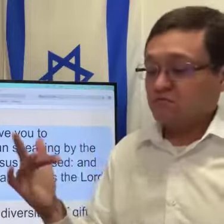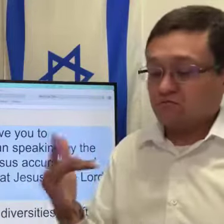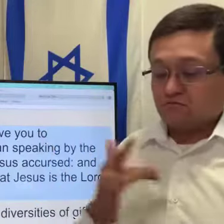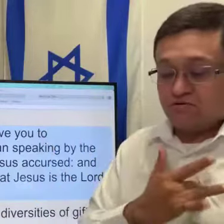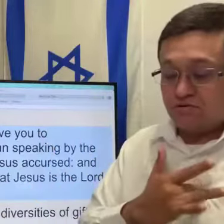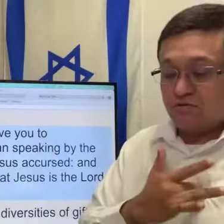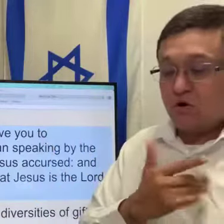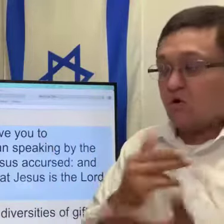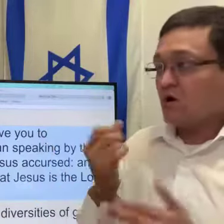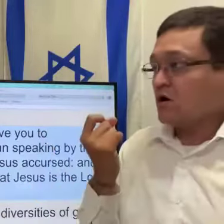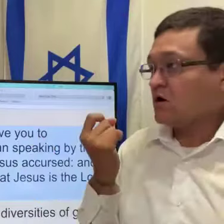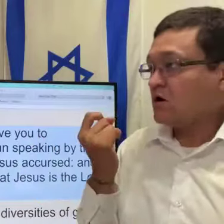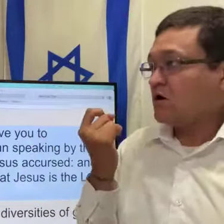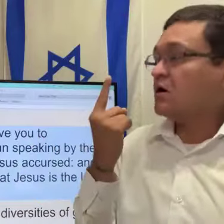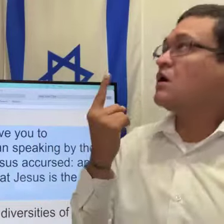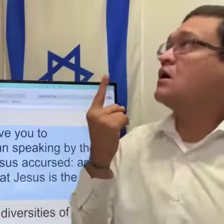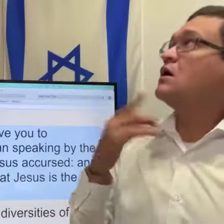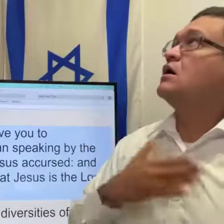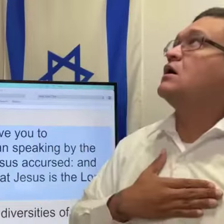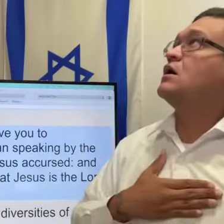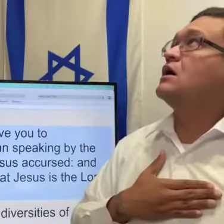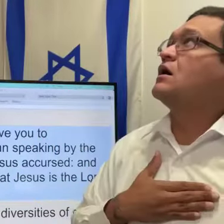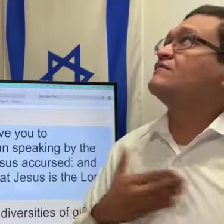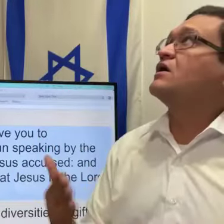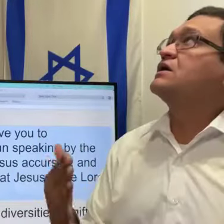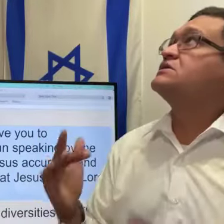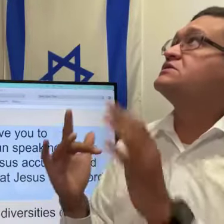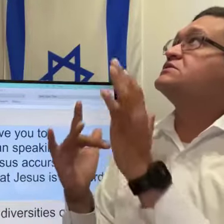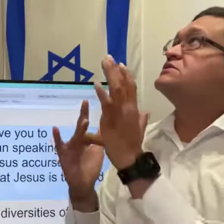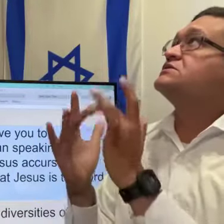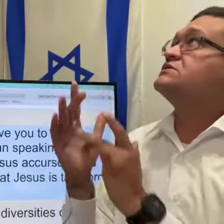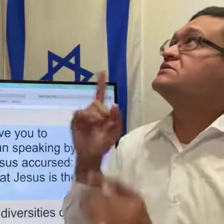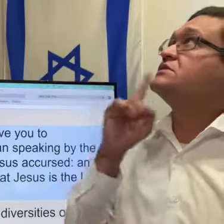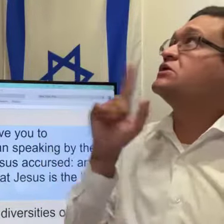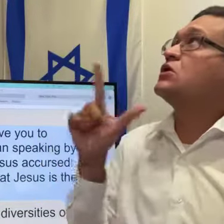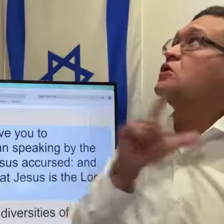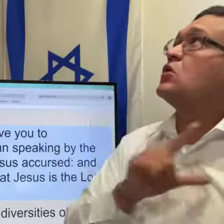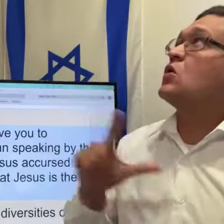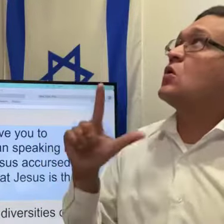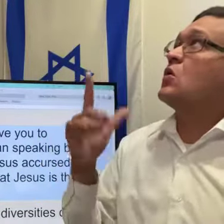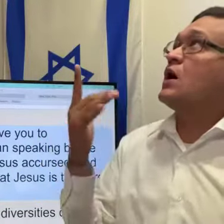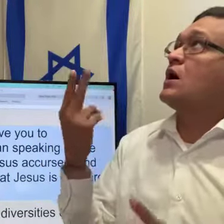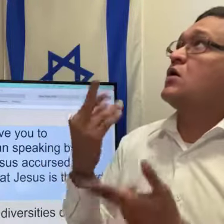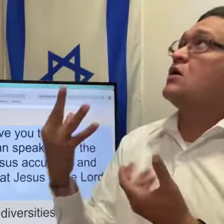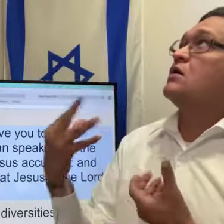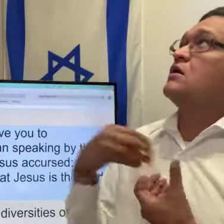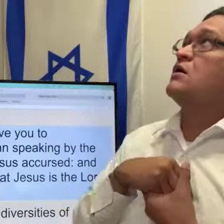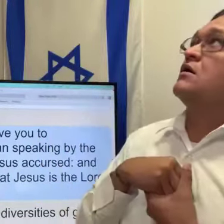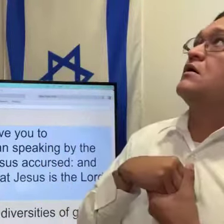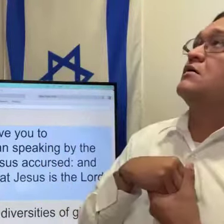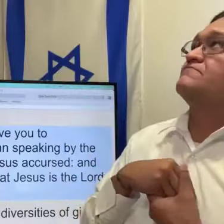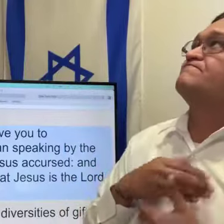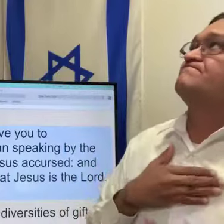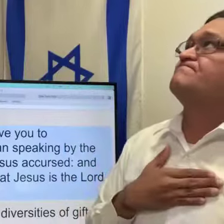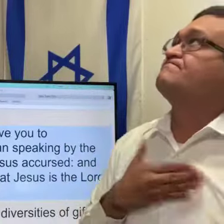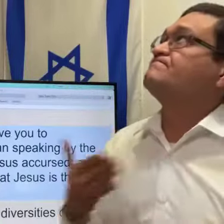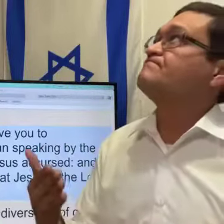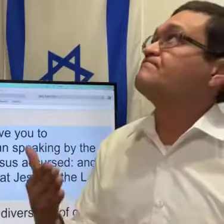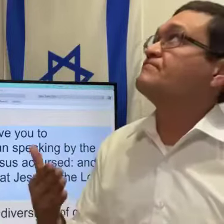That part, when the Holy Ghost hits your heart, you get the realization that, Wow, Jesus is Lord.